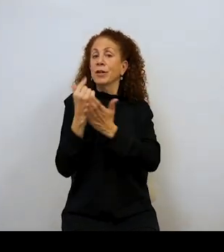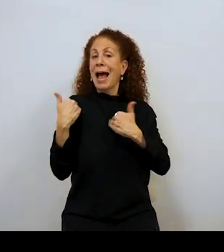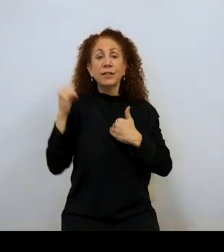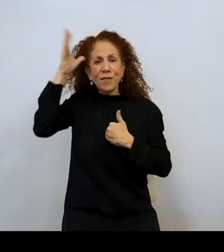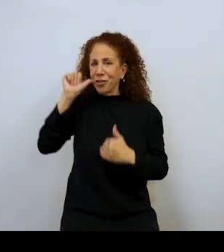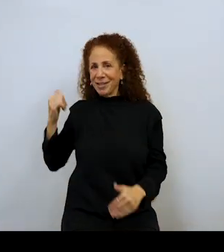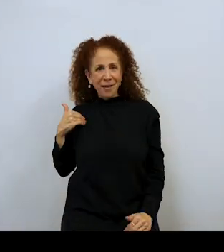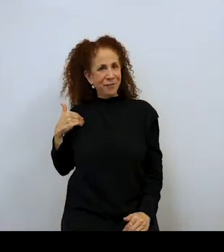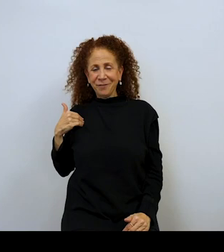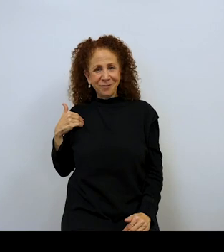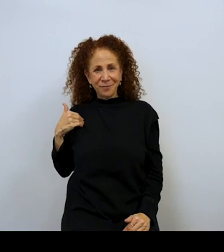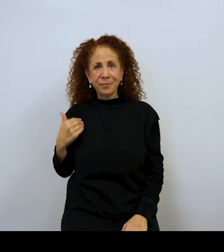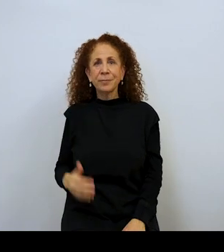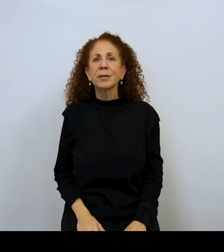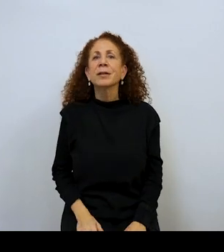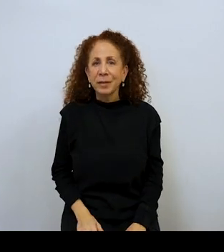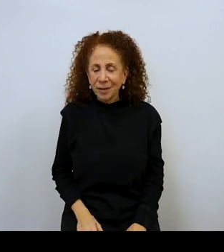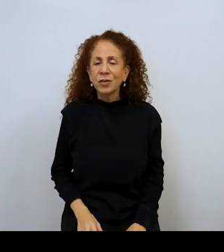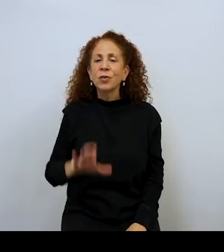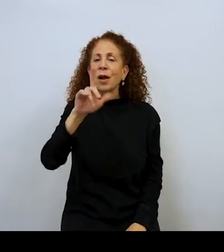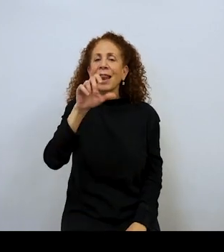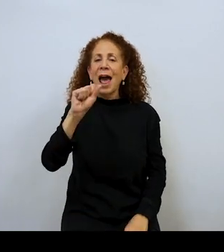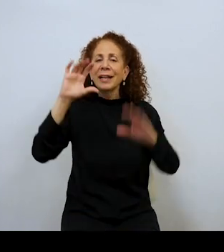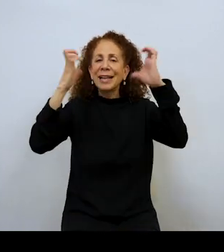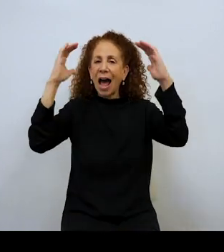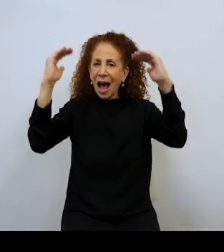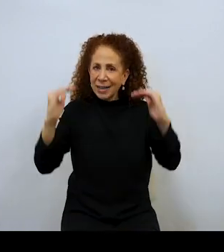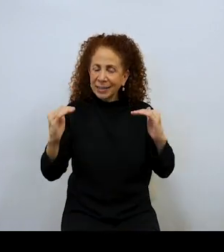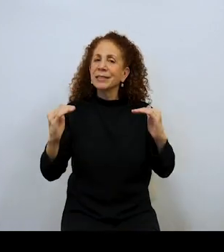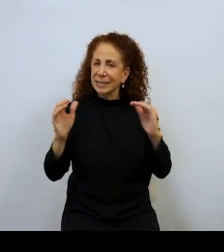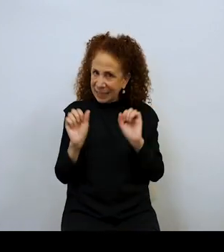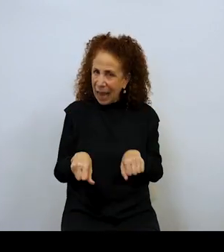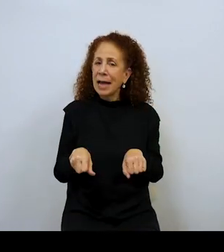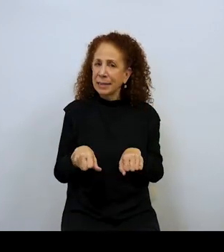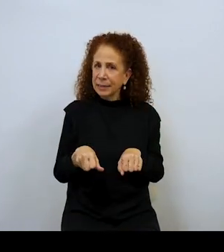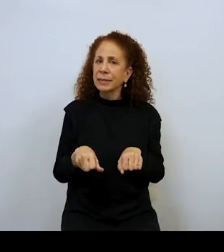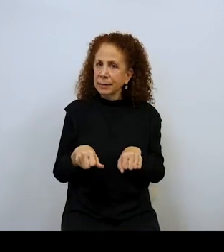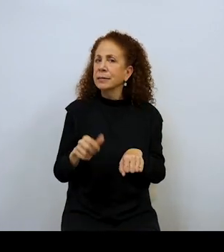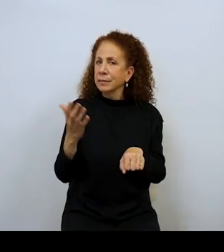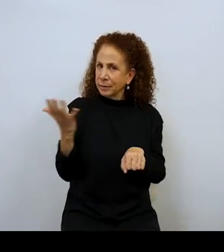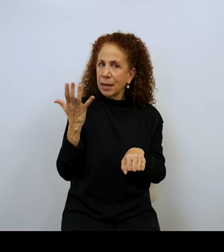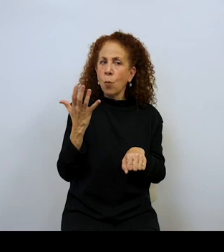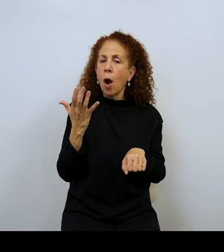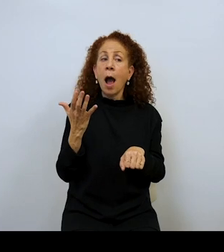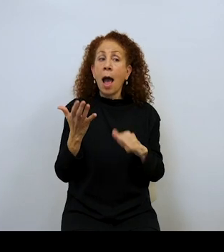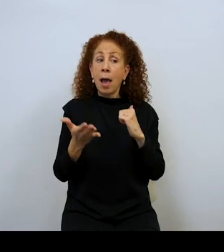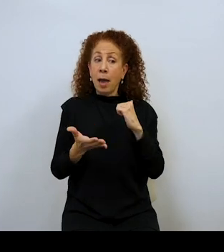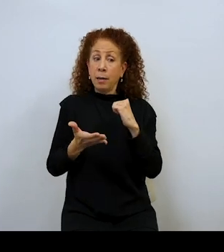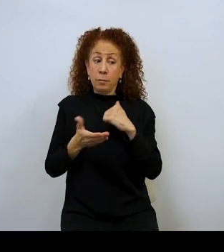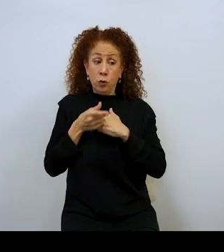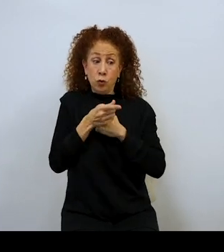So, you know, and there's that way in which class does, to a certain extent, lift you out of